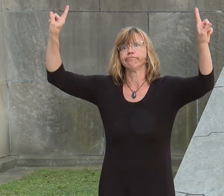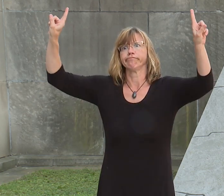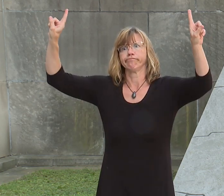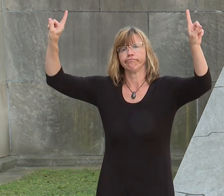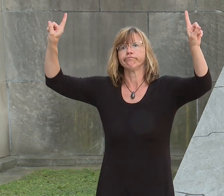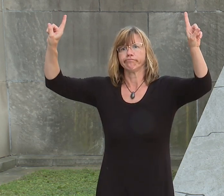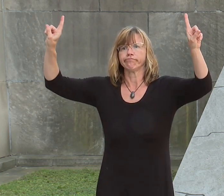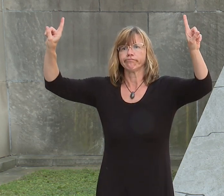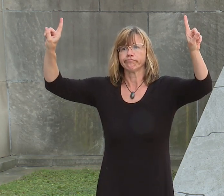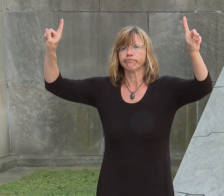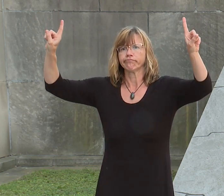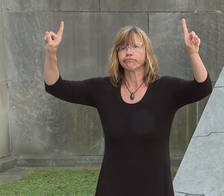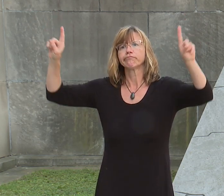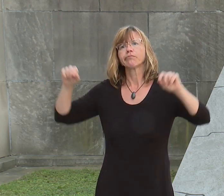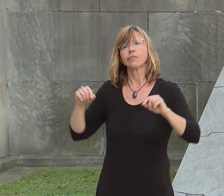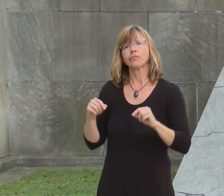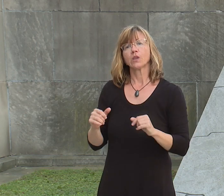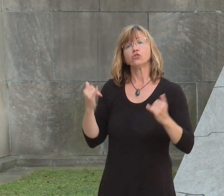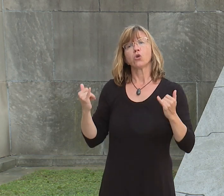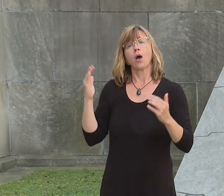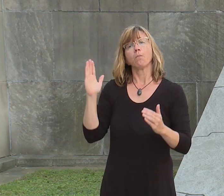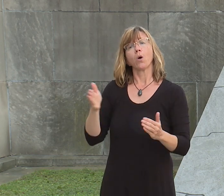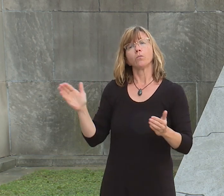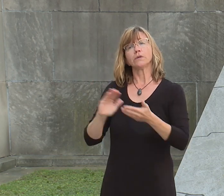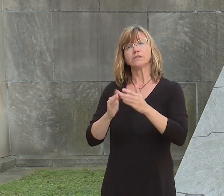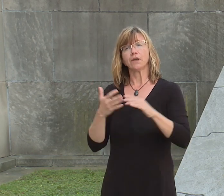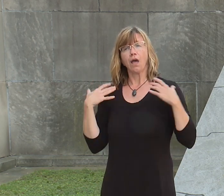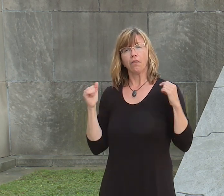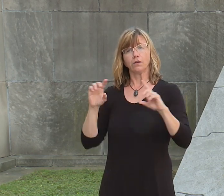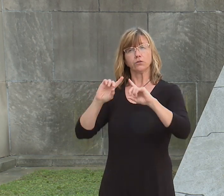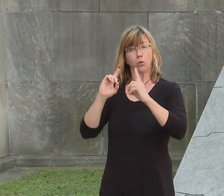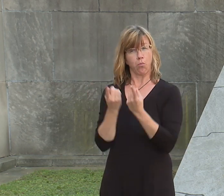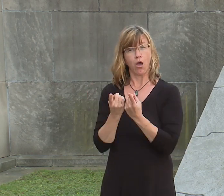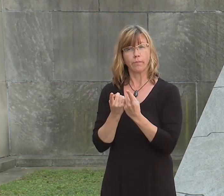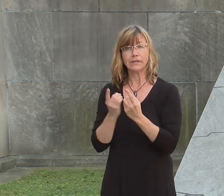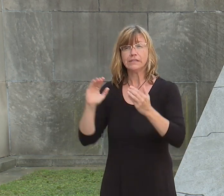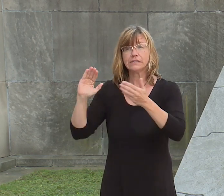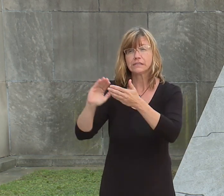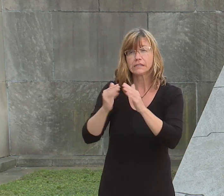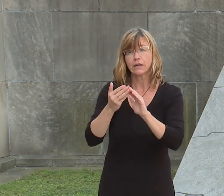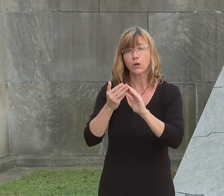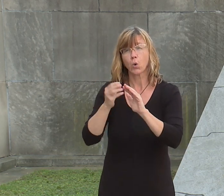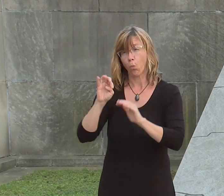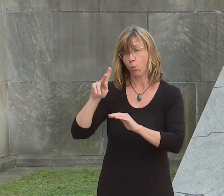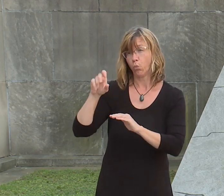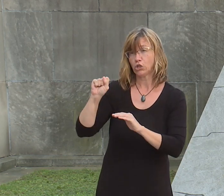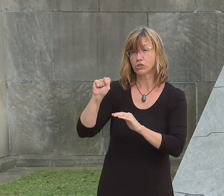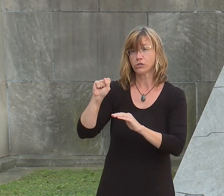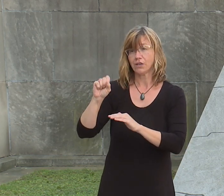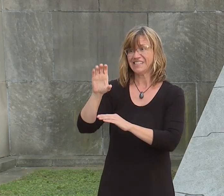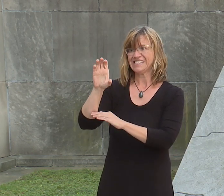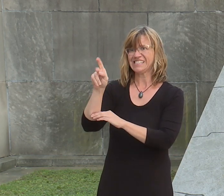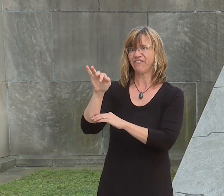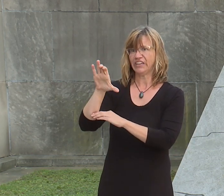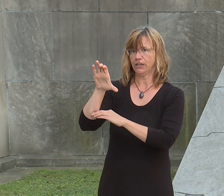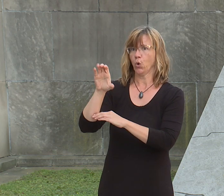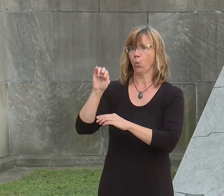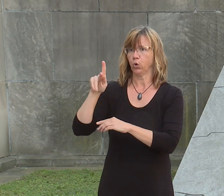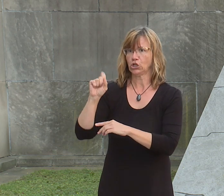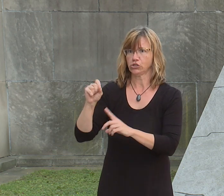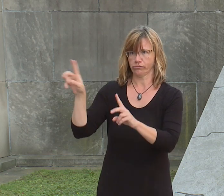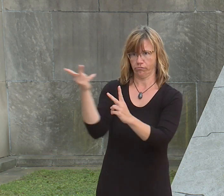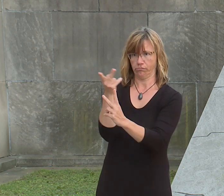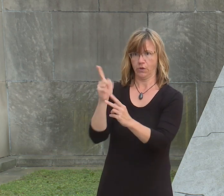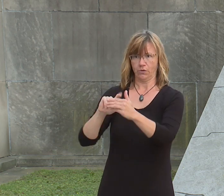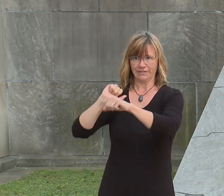why today, the Baltimore City Health Department and Civic Works are pleased to announce a grant program for local organizations interested